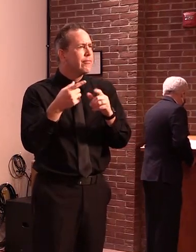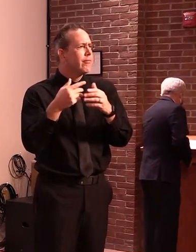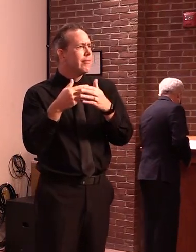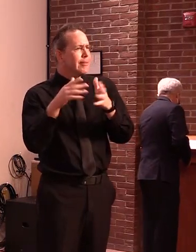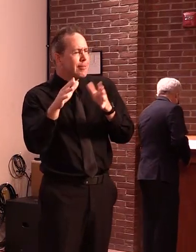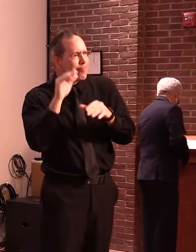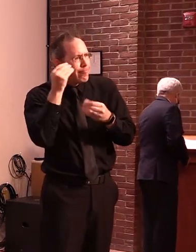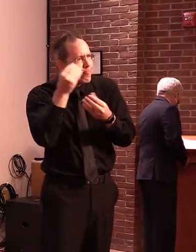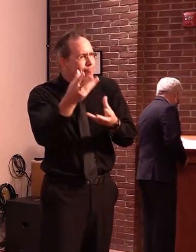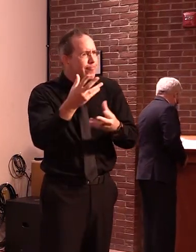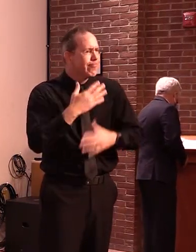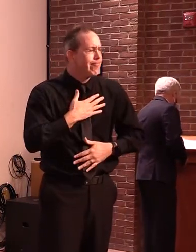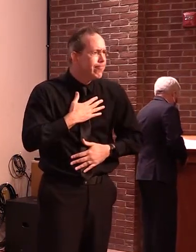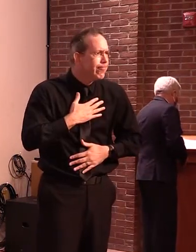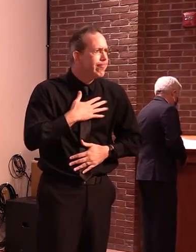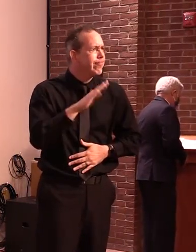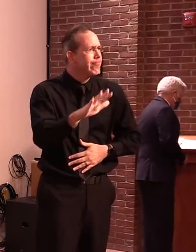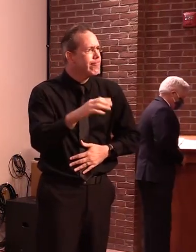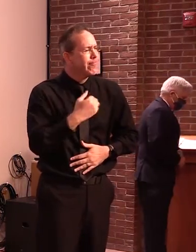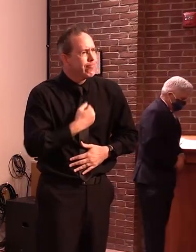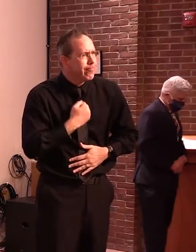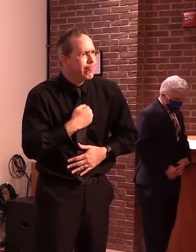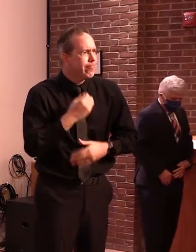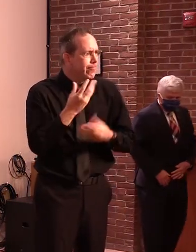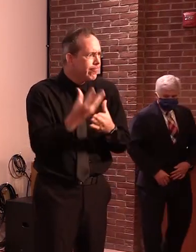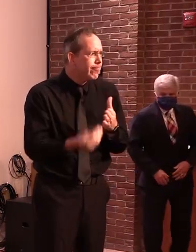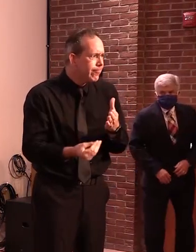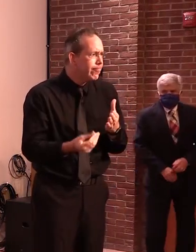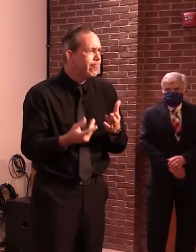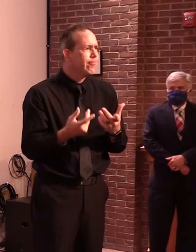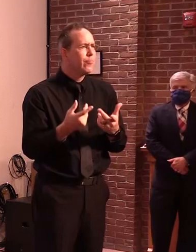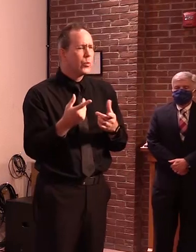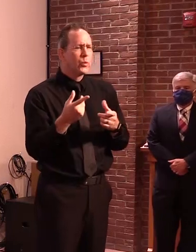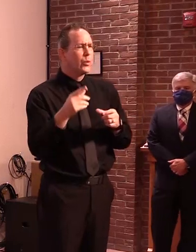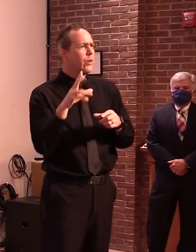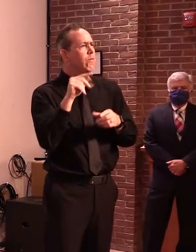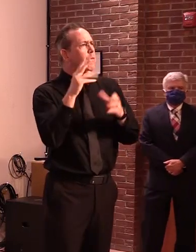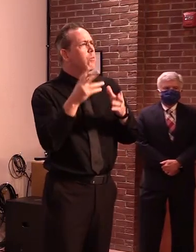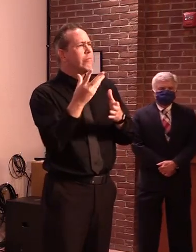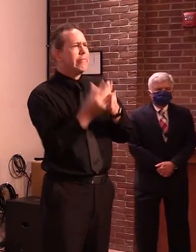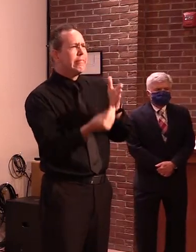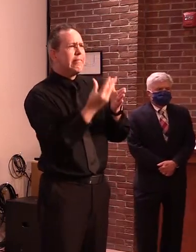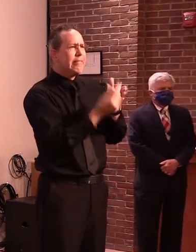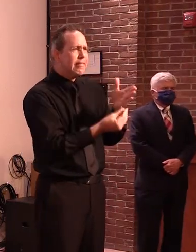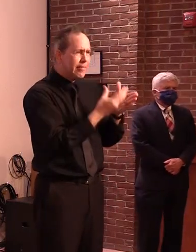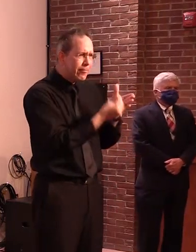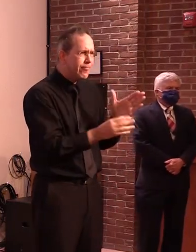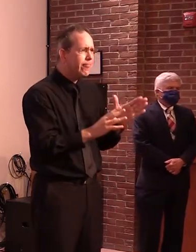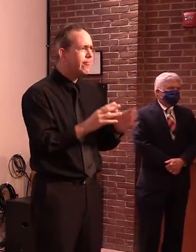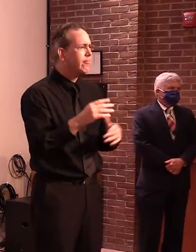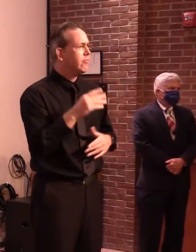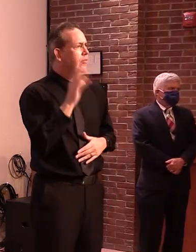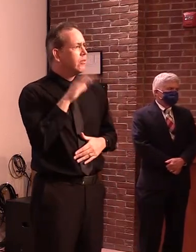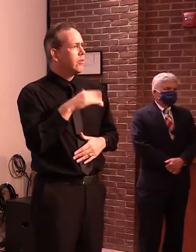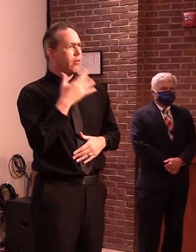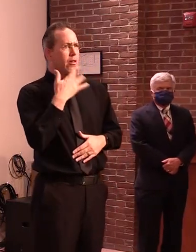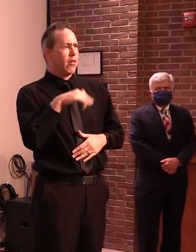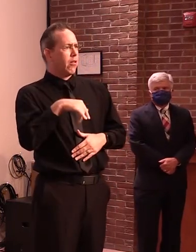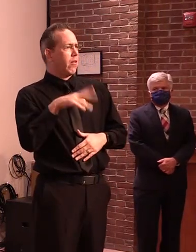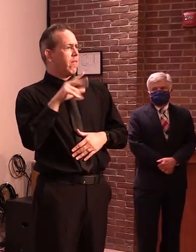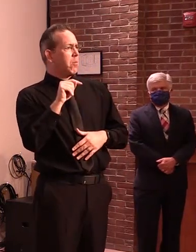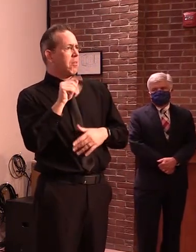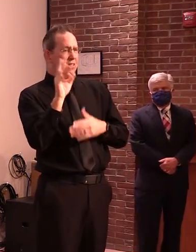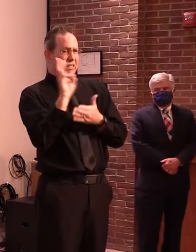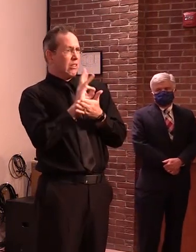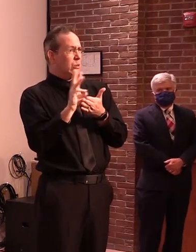Vermont, though we're incredibly fortunate to have gone 6 weeks without a COVID-related death, something no other state can